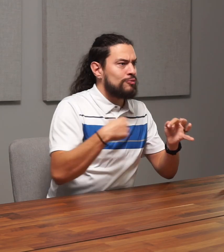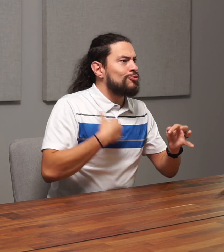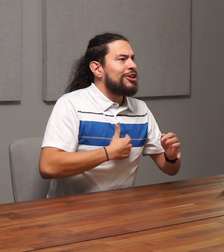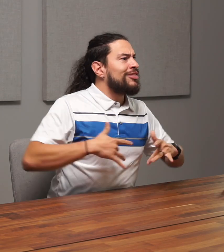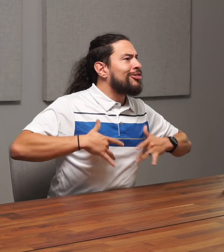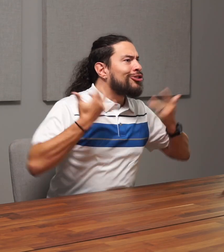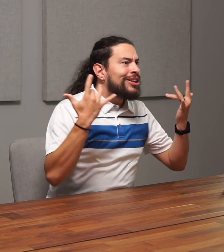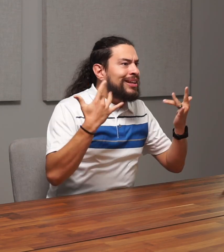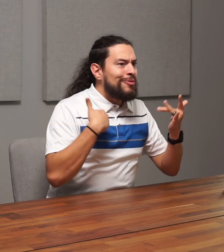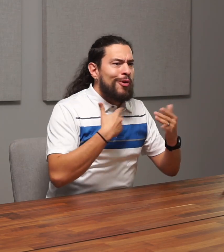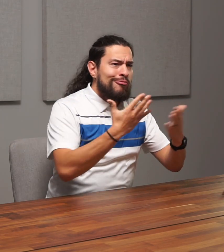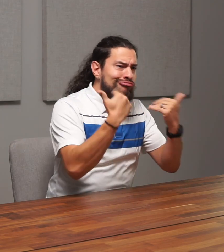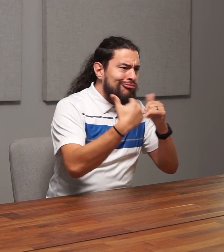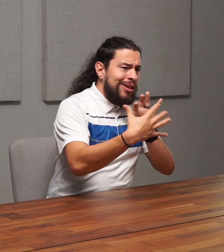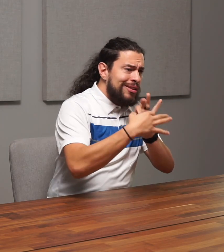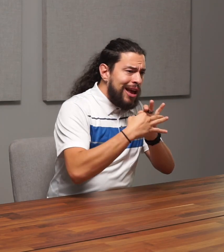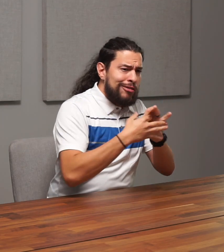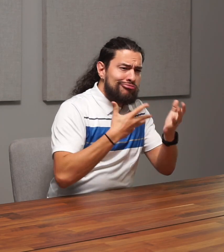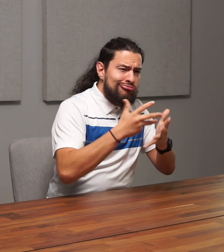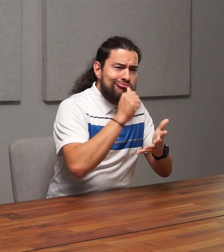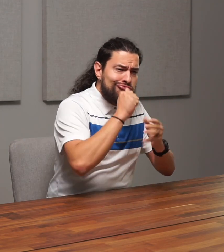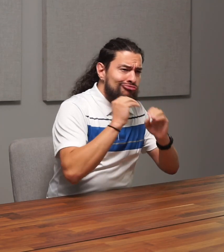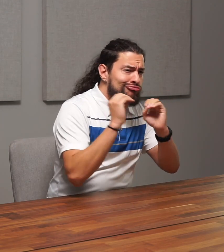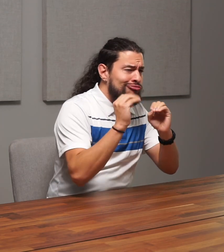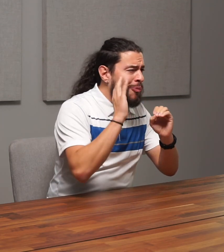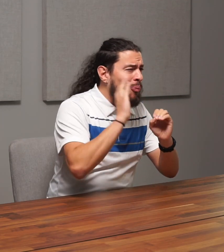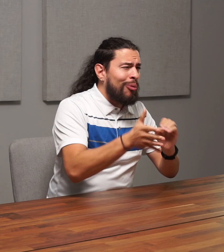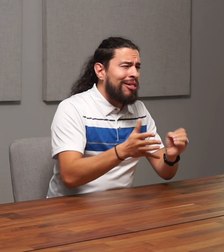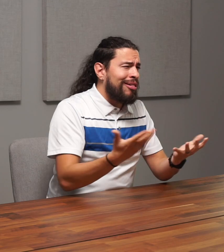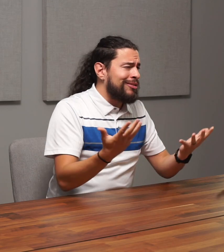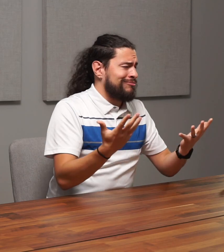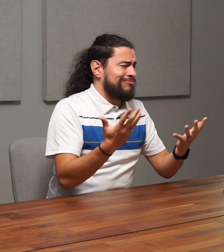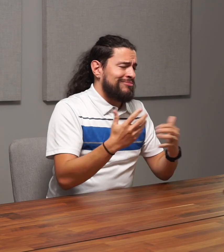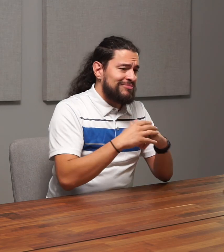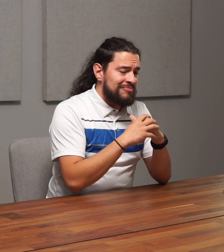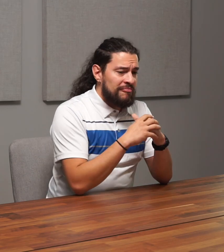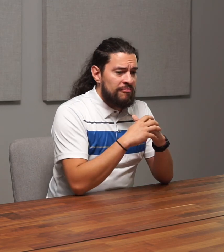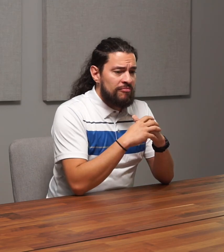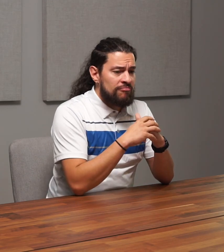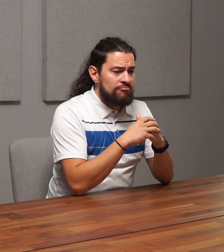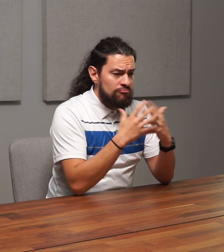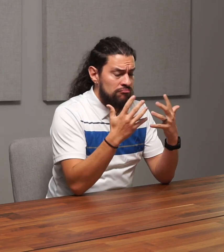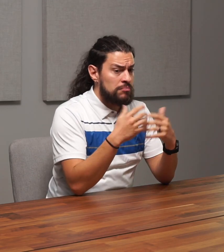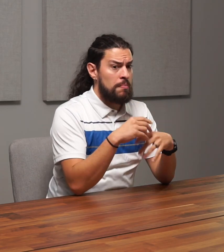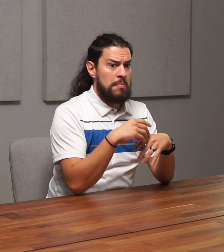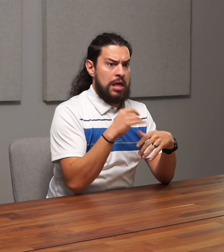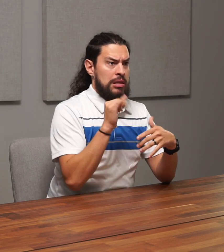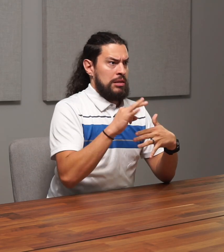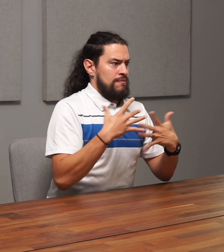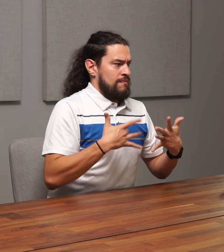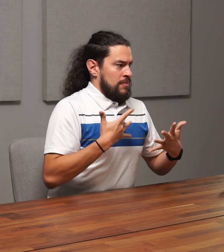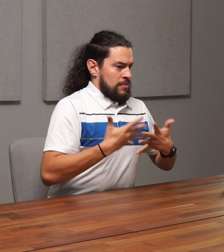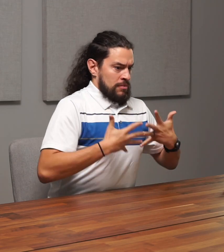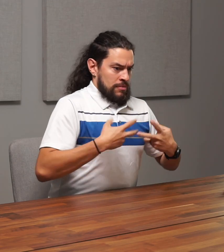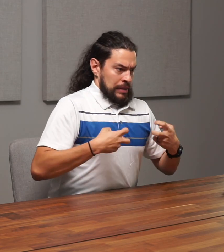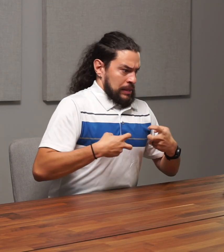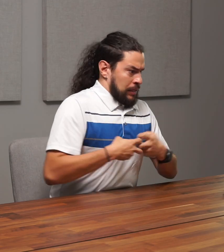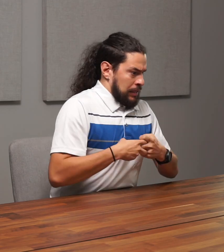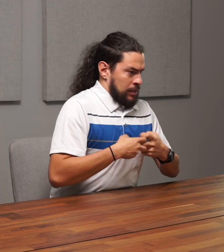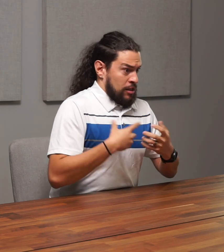willing with individuals who are learning sign language to to teach excited to build that connection you know